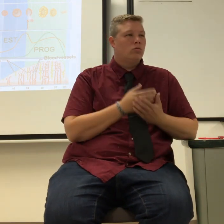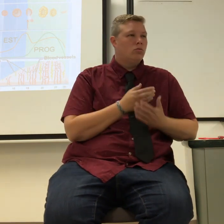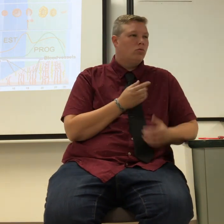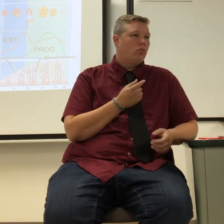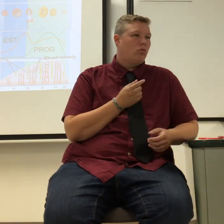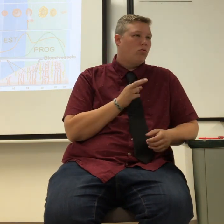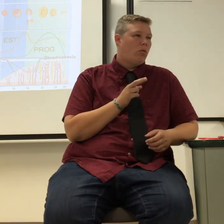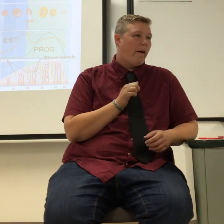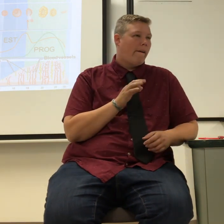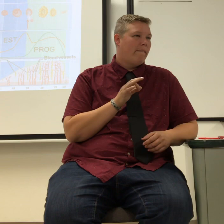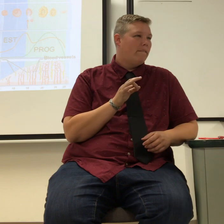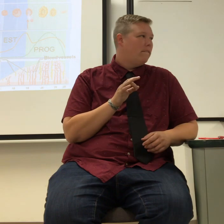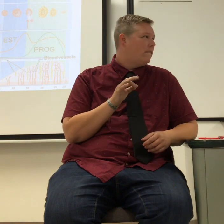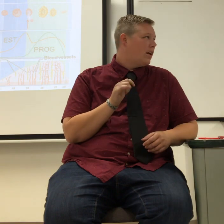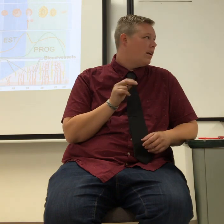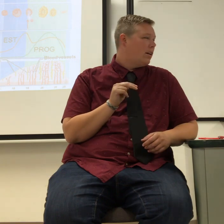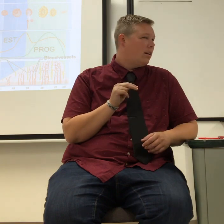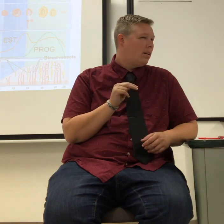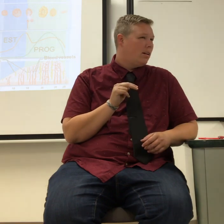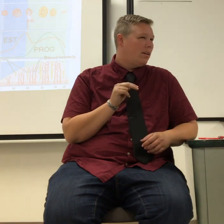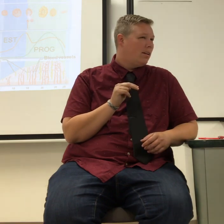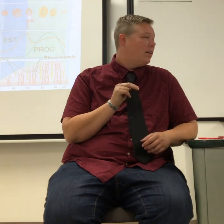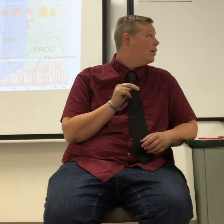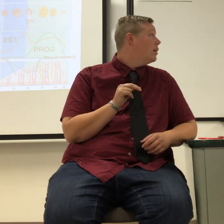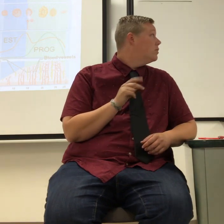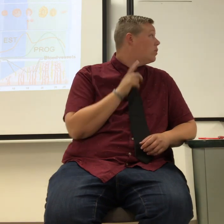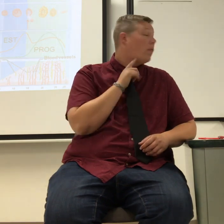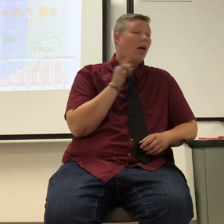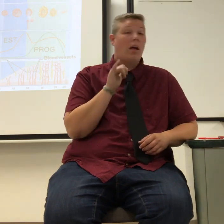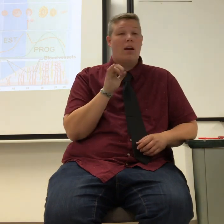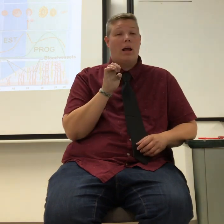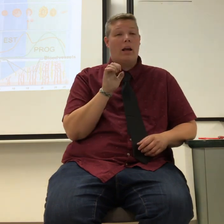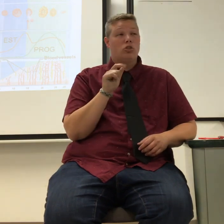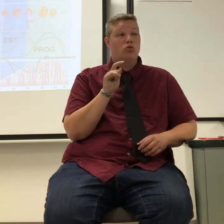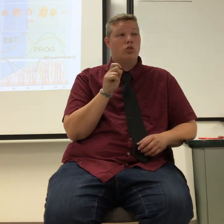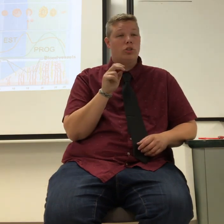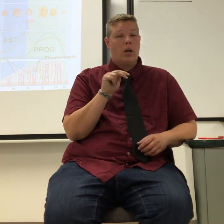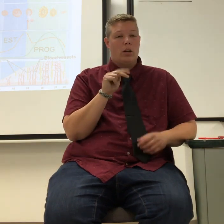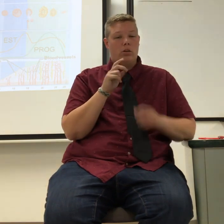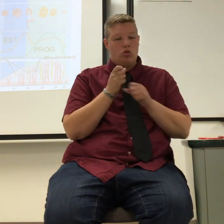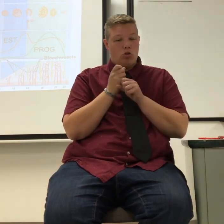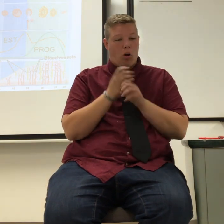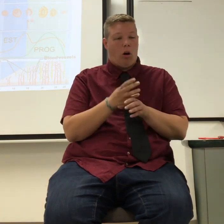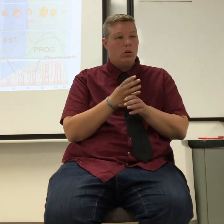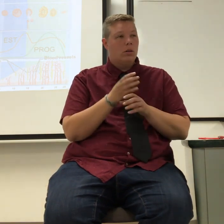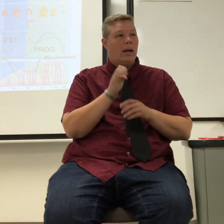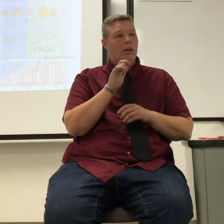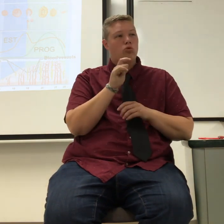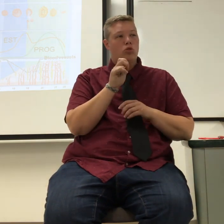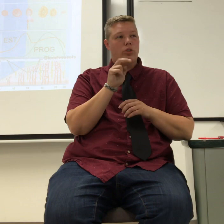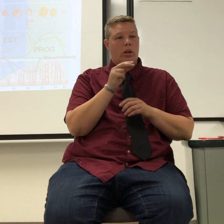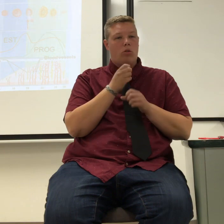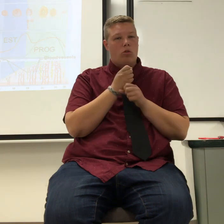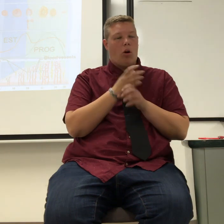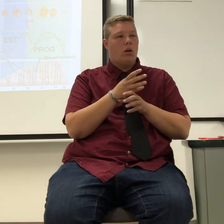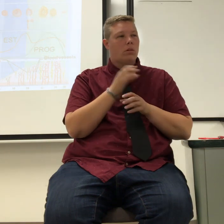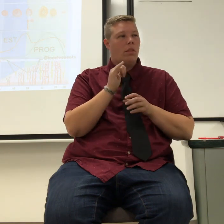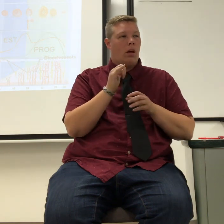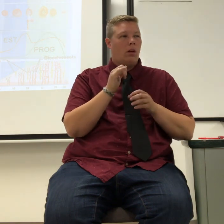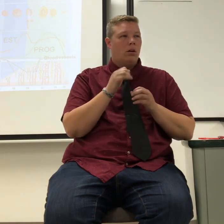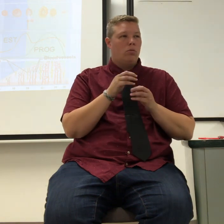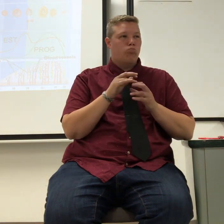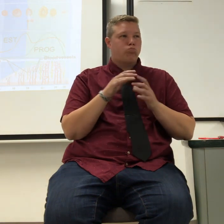So what we're saying is the estrogen is causing the proliferative phase. I put the word